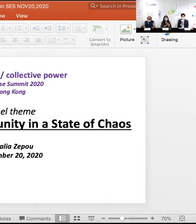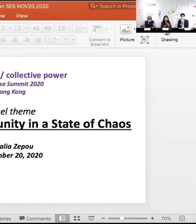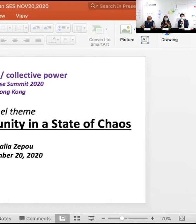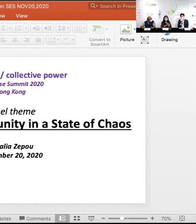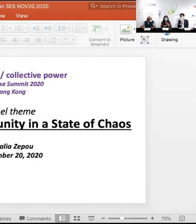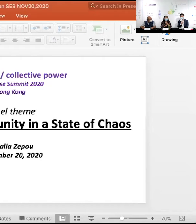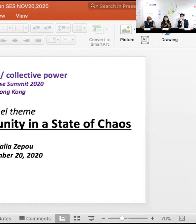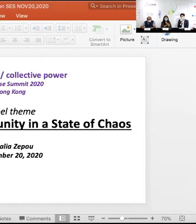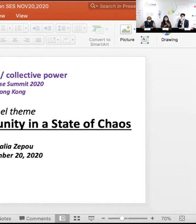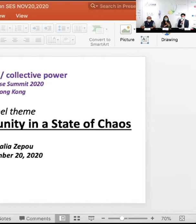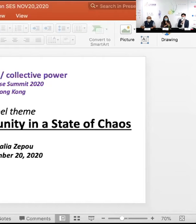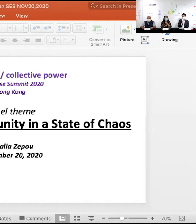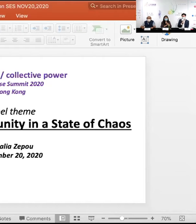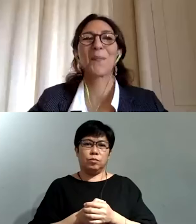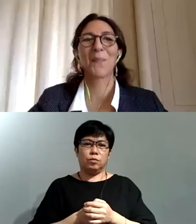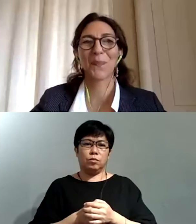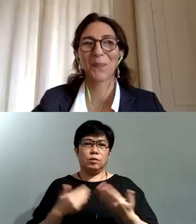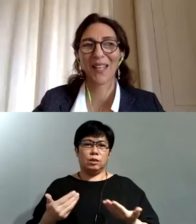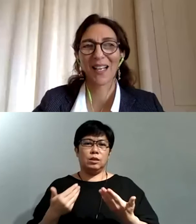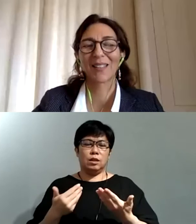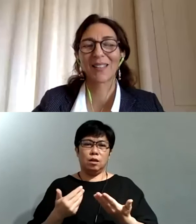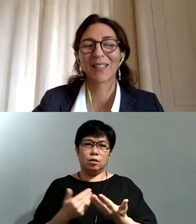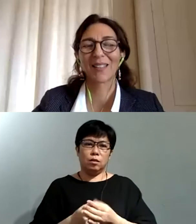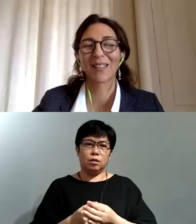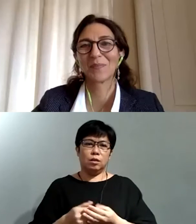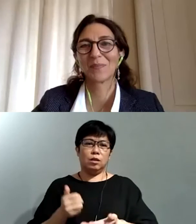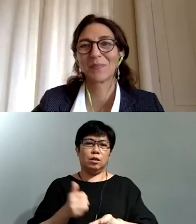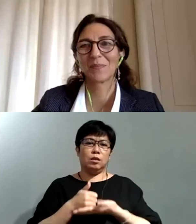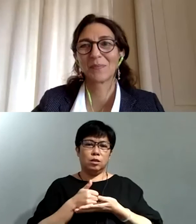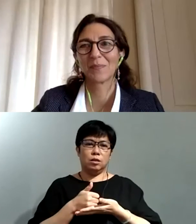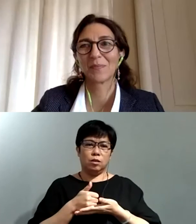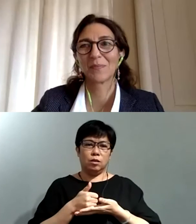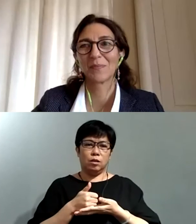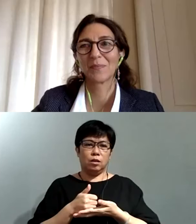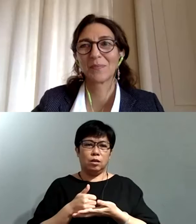And may I now invite Kinko to share about his